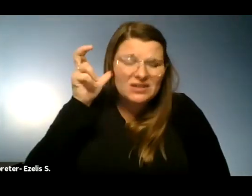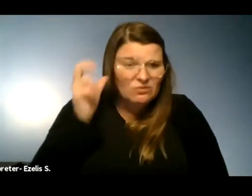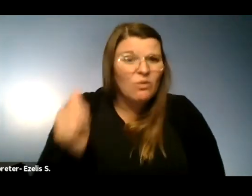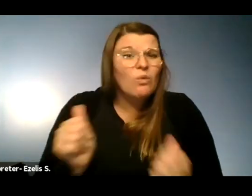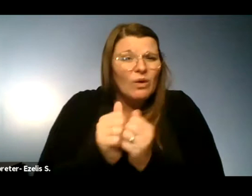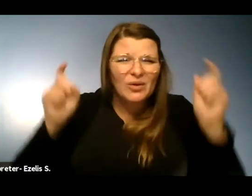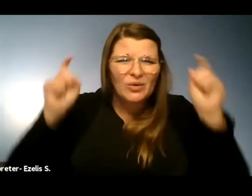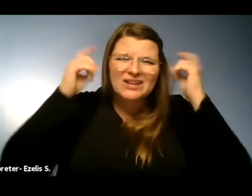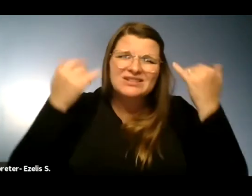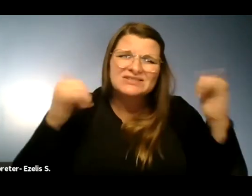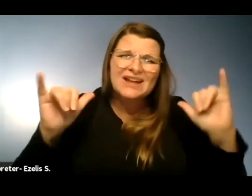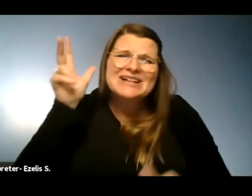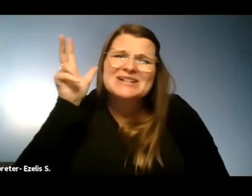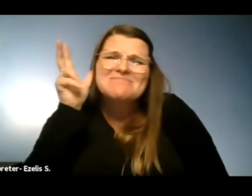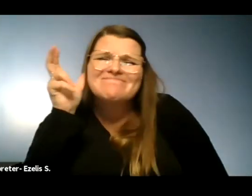aids.